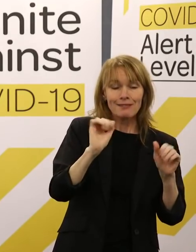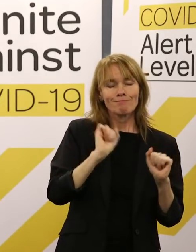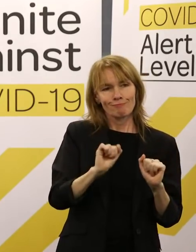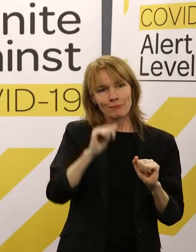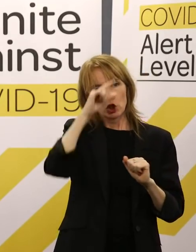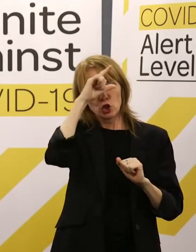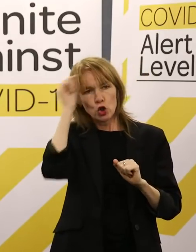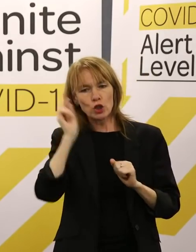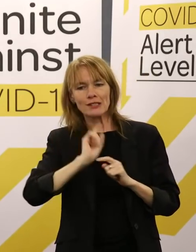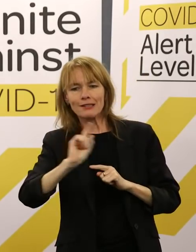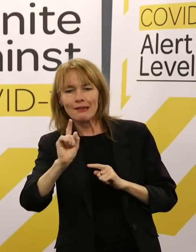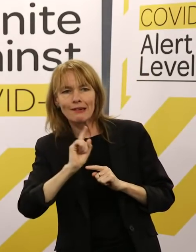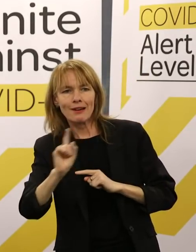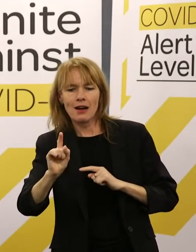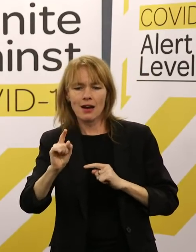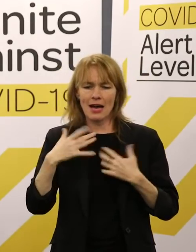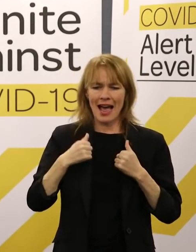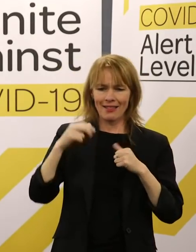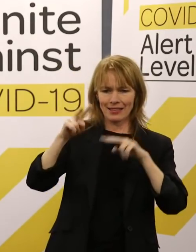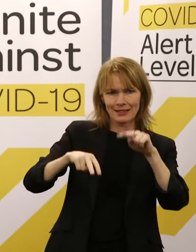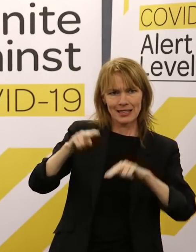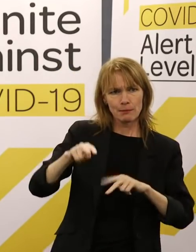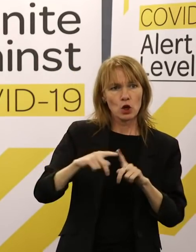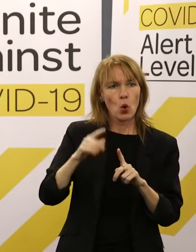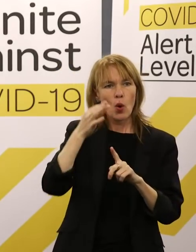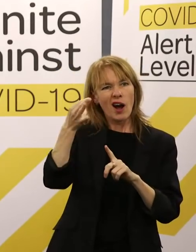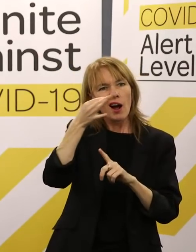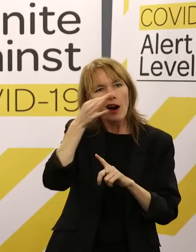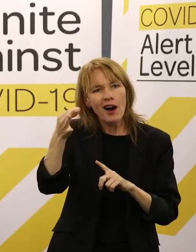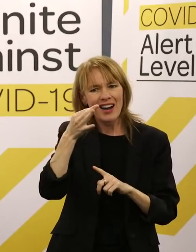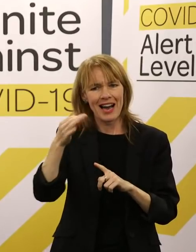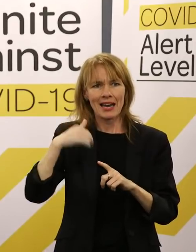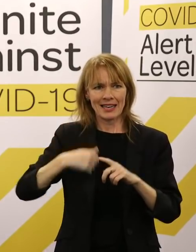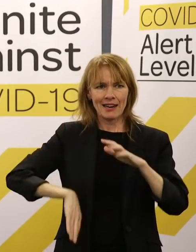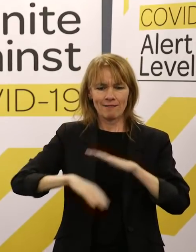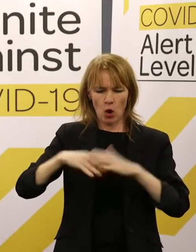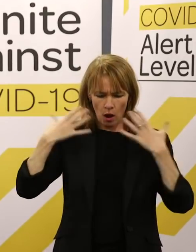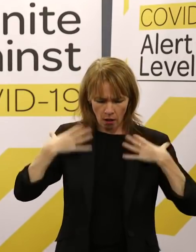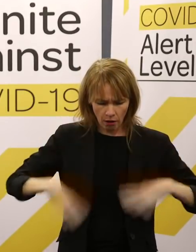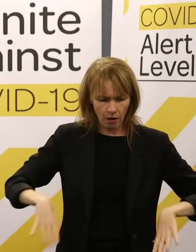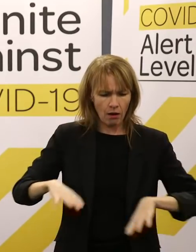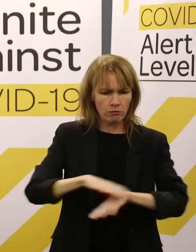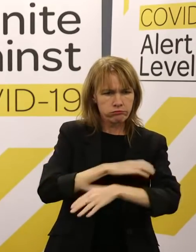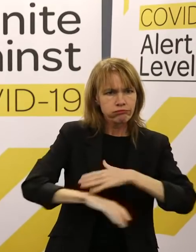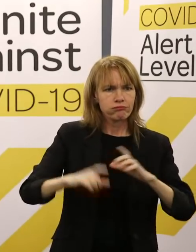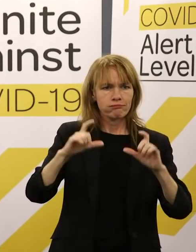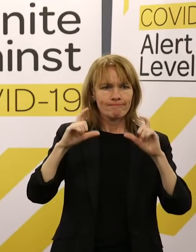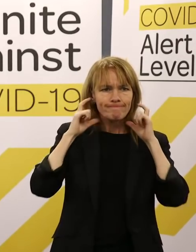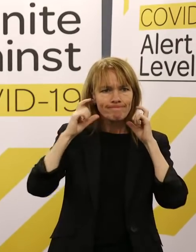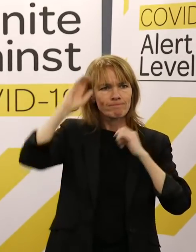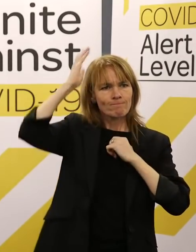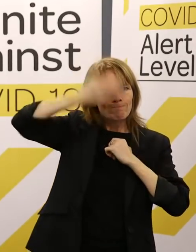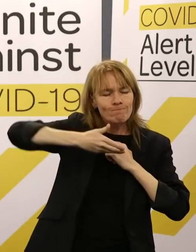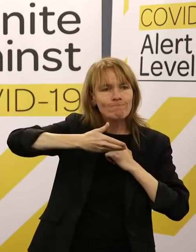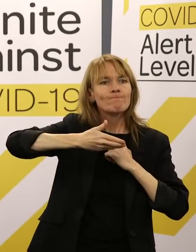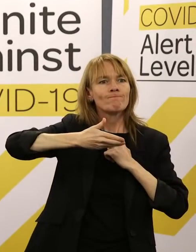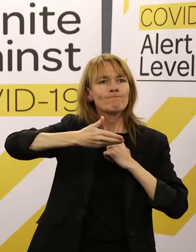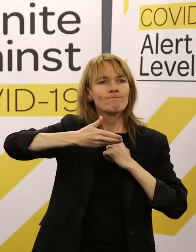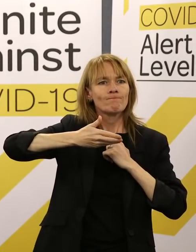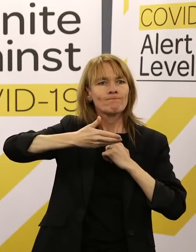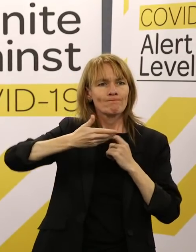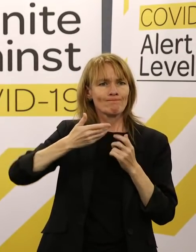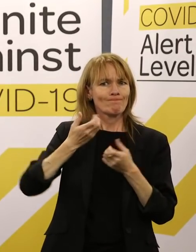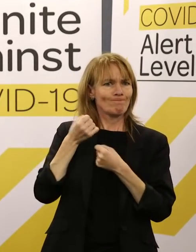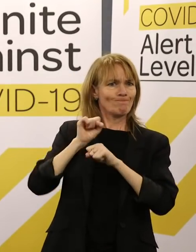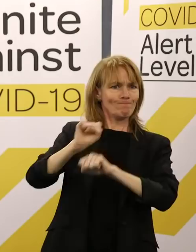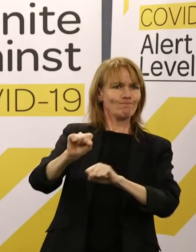and swabbing. Swabbing requires fuller PPE, including an apron, gloves, goggles or a face shield, and what's called